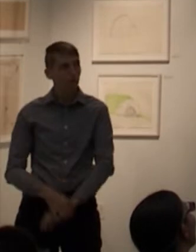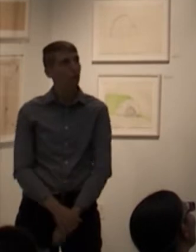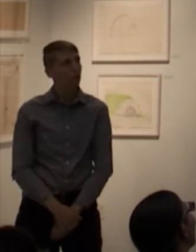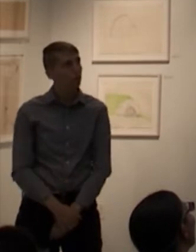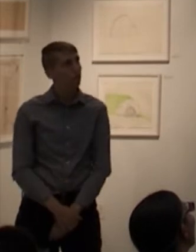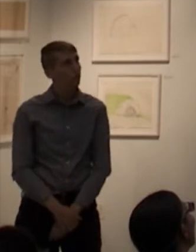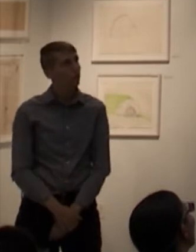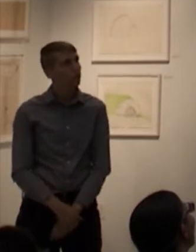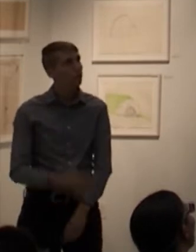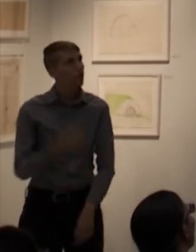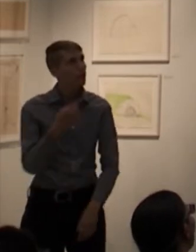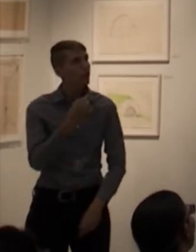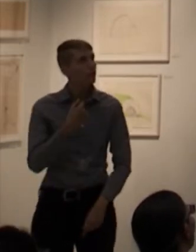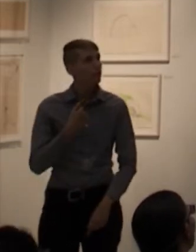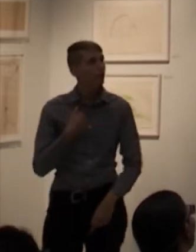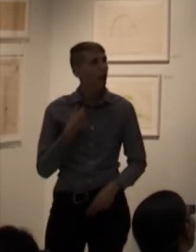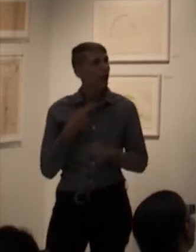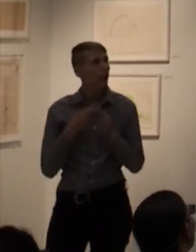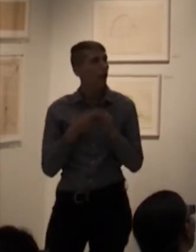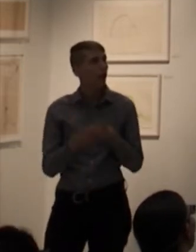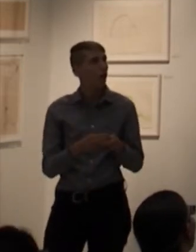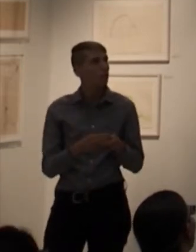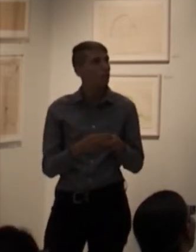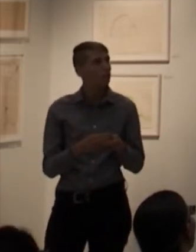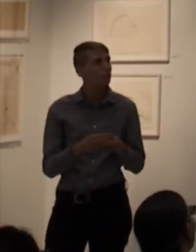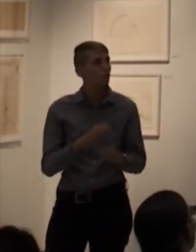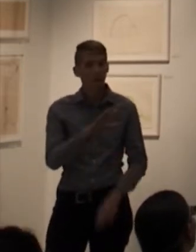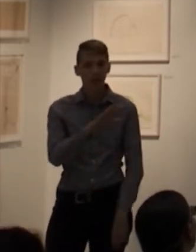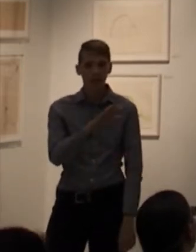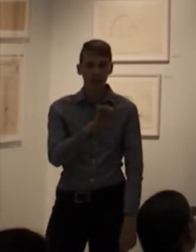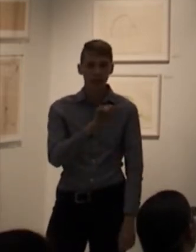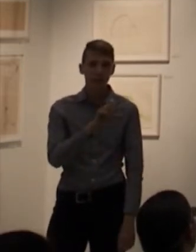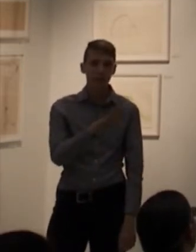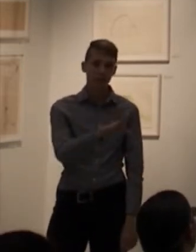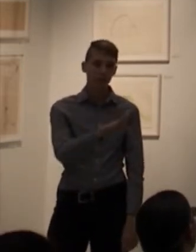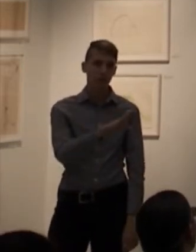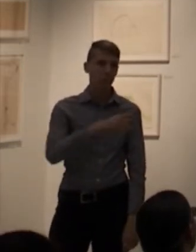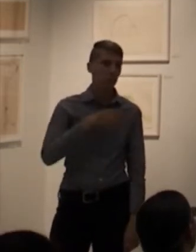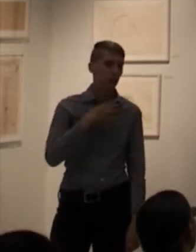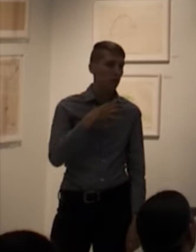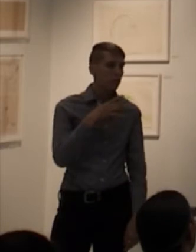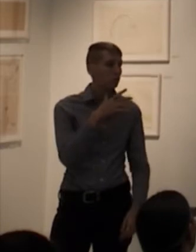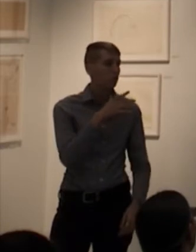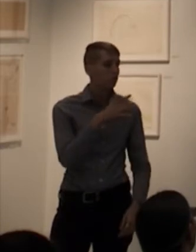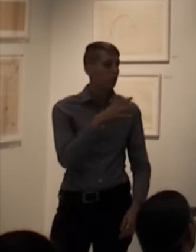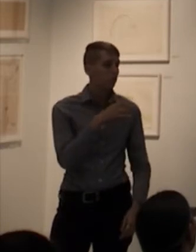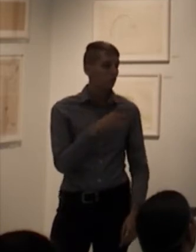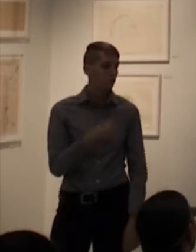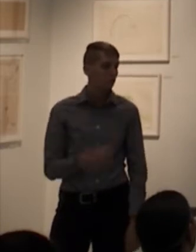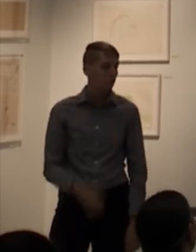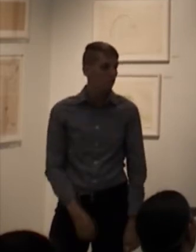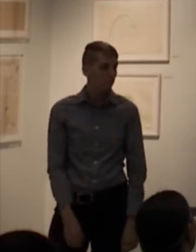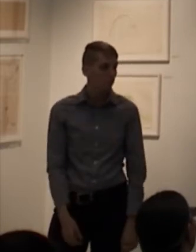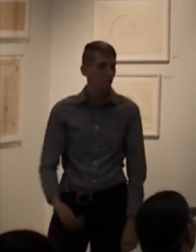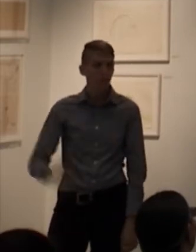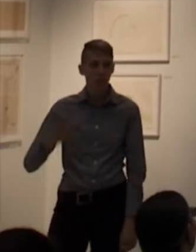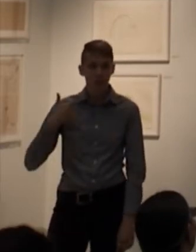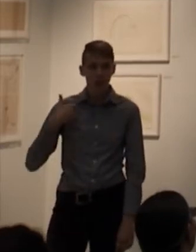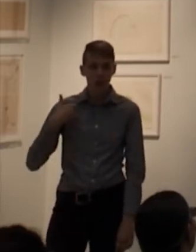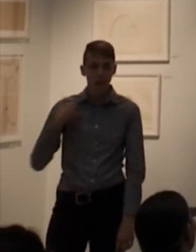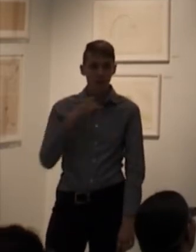This is what I call, as it classic versus, you have on one side, you have the